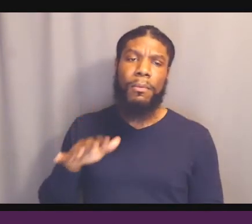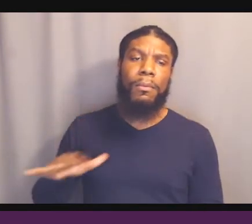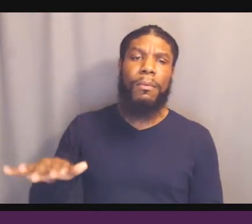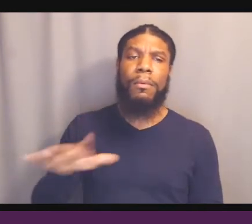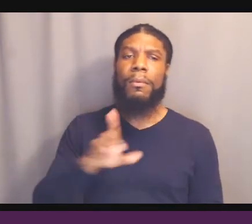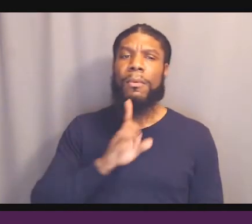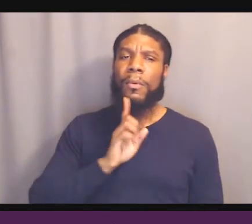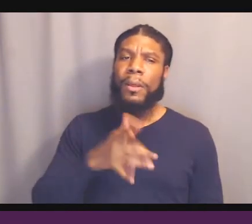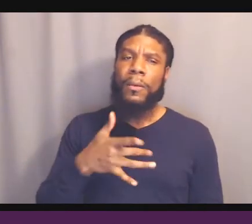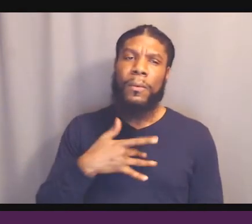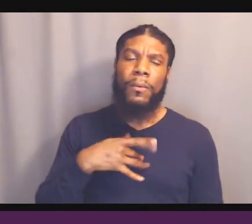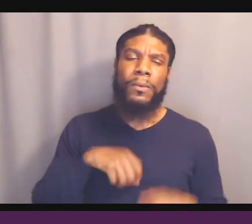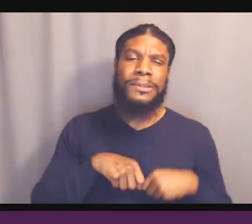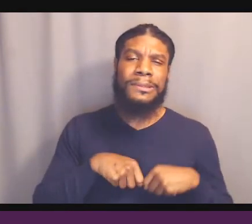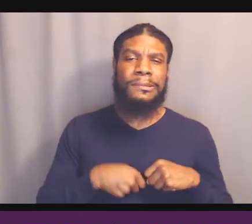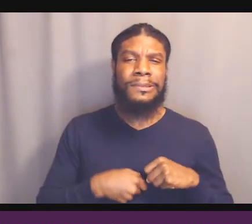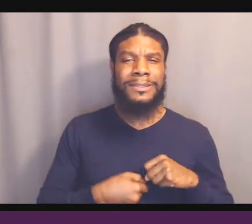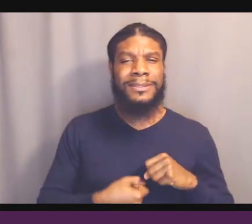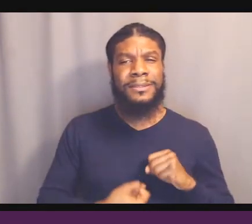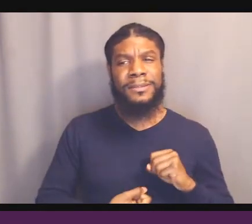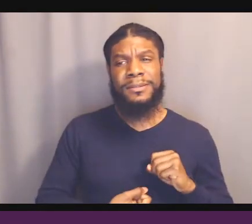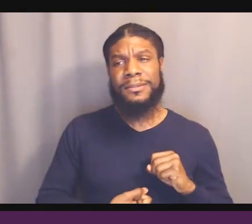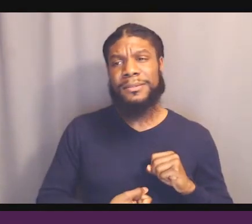that is sick of hearing